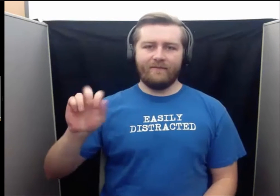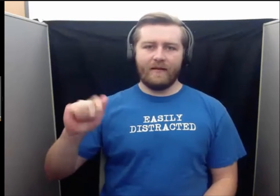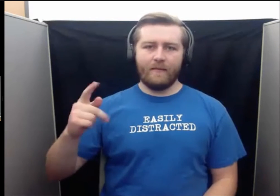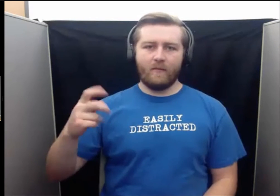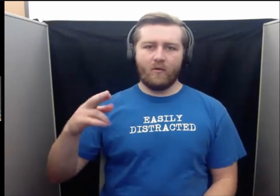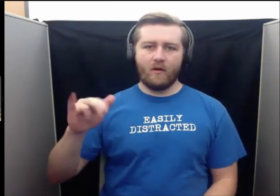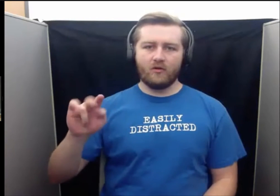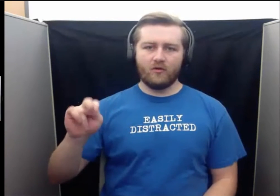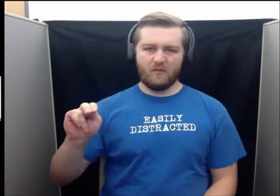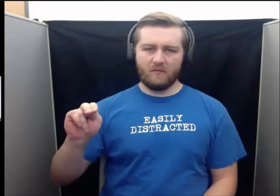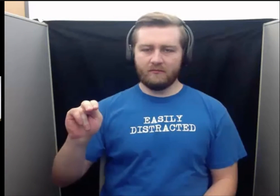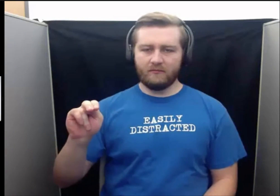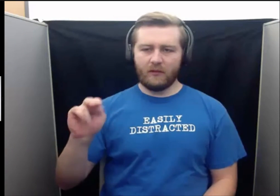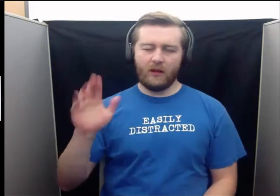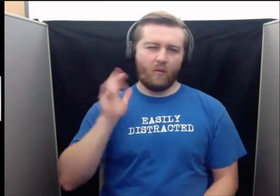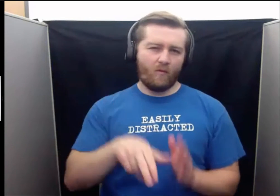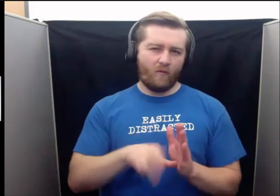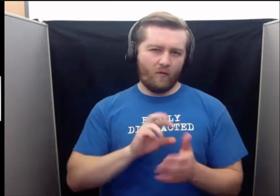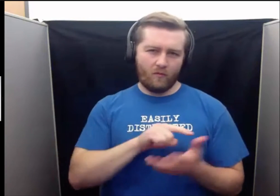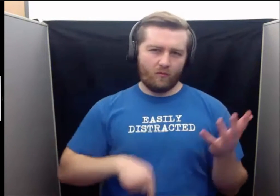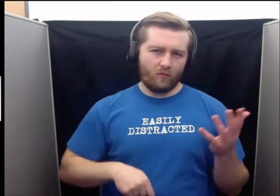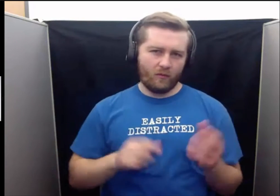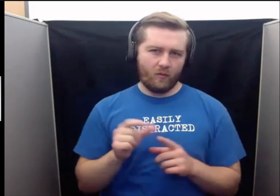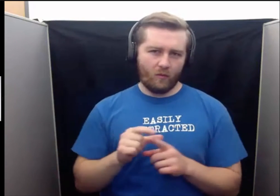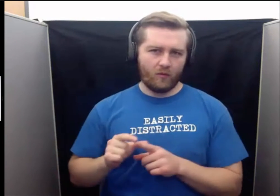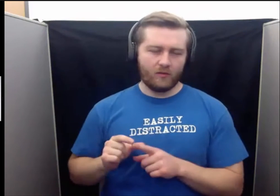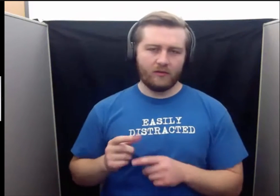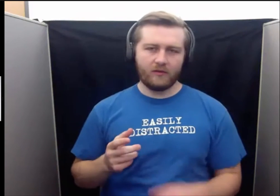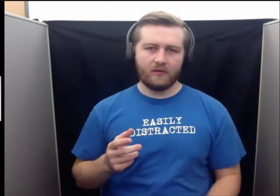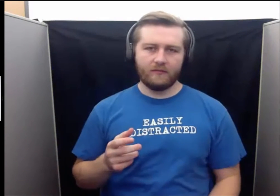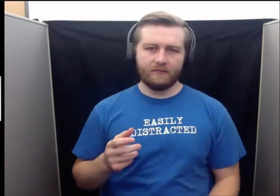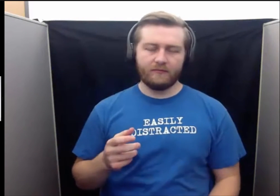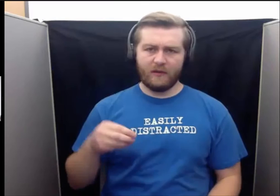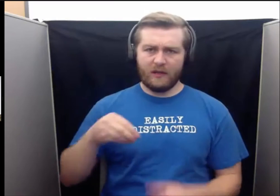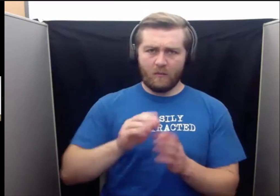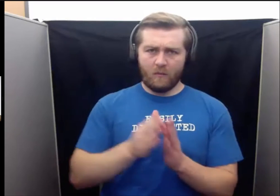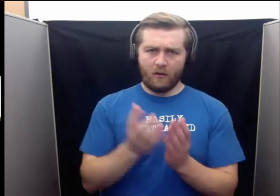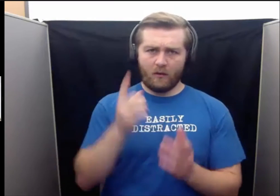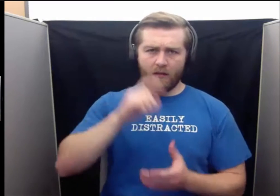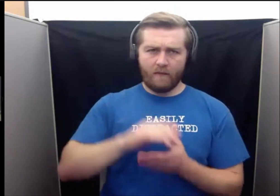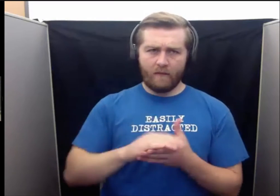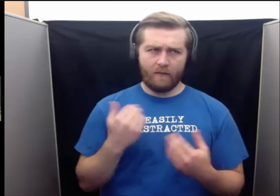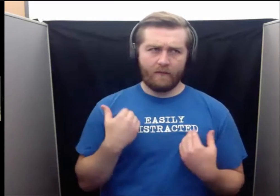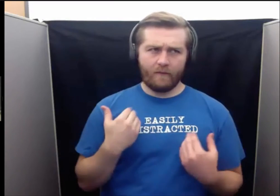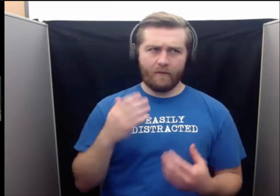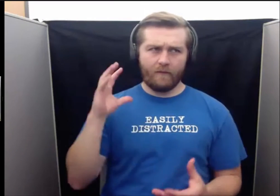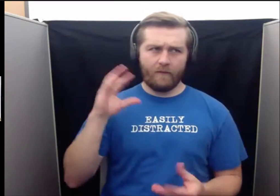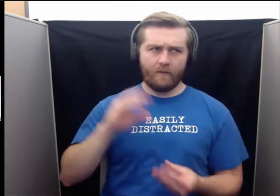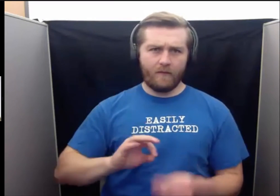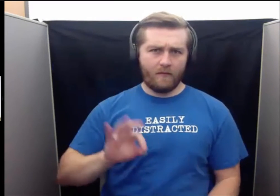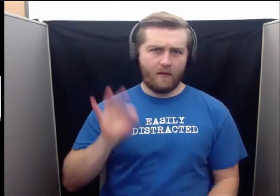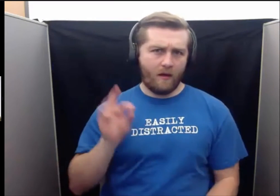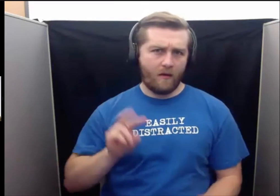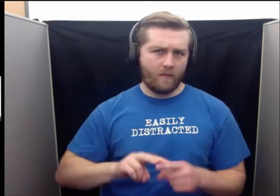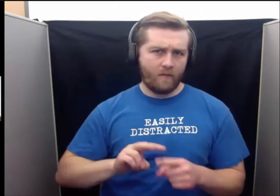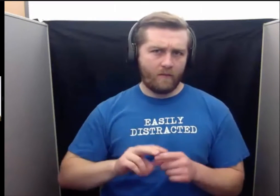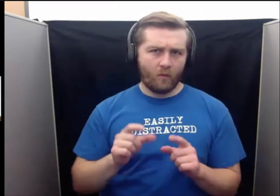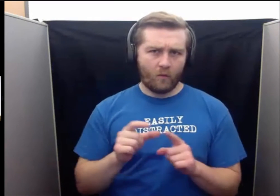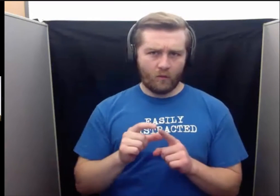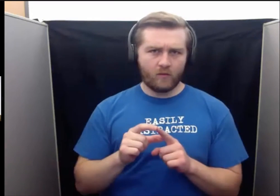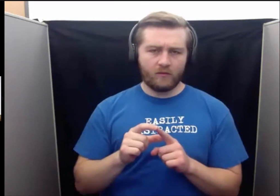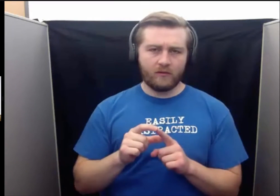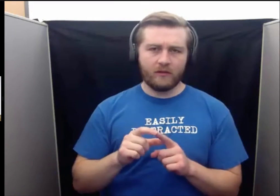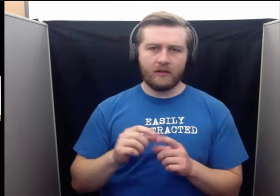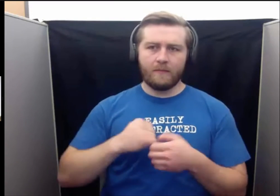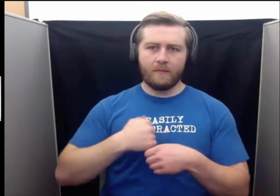thing you need to do is in your notebooks, I've got, I believe, 9 vocabulary words that we need to make sure that we know for sure and get those in.